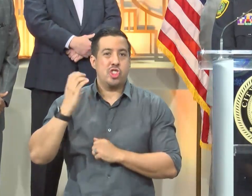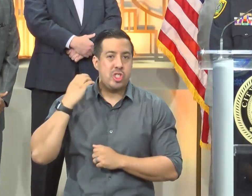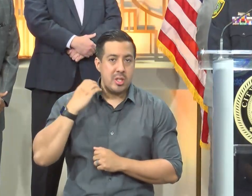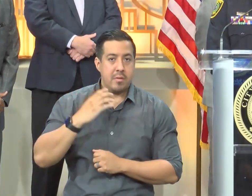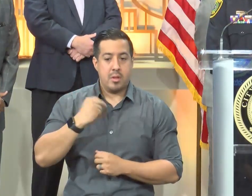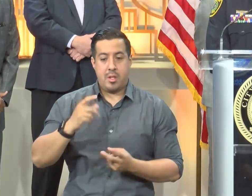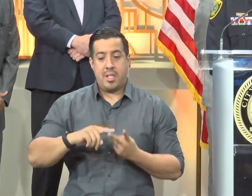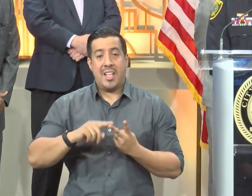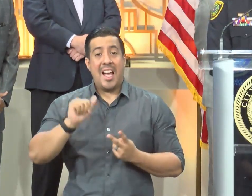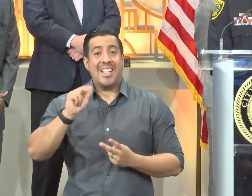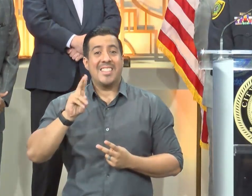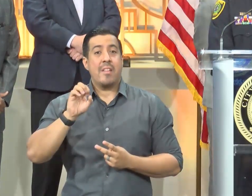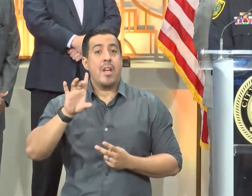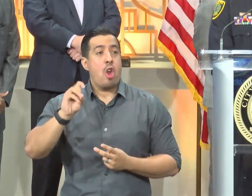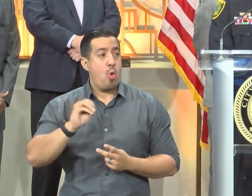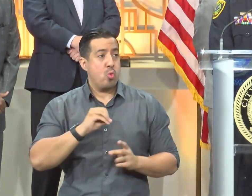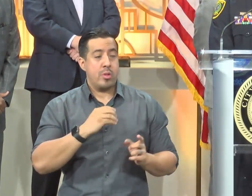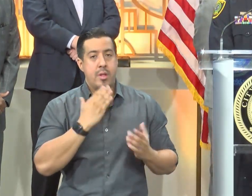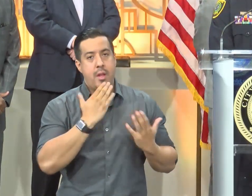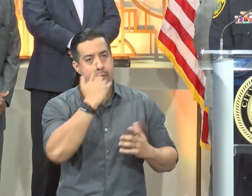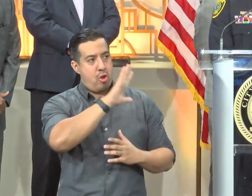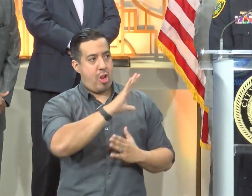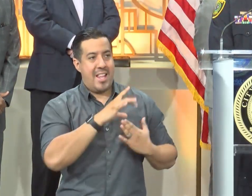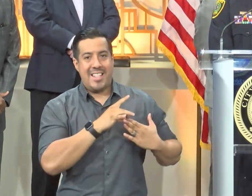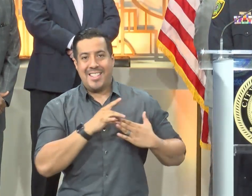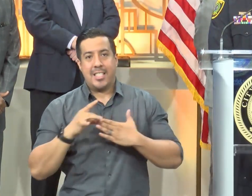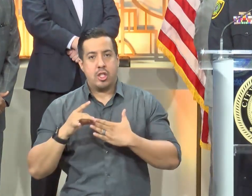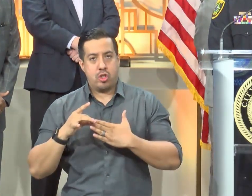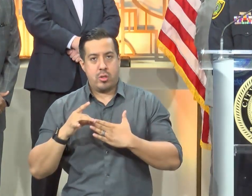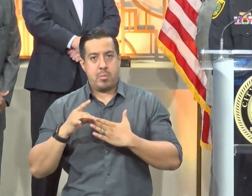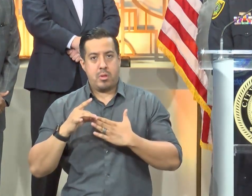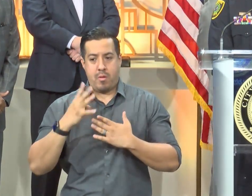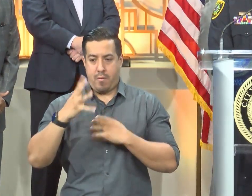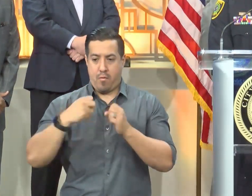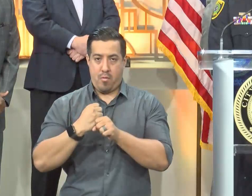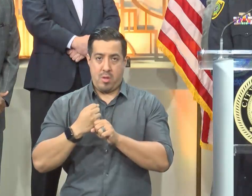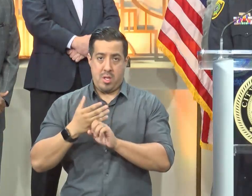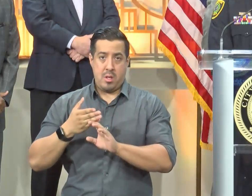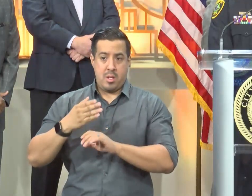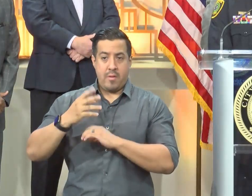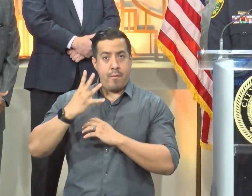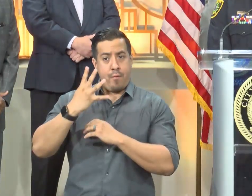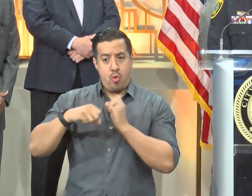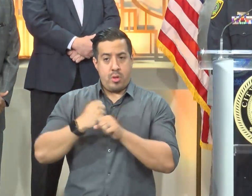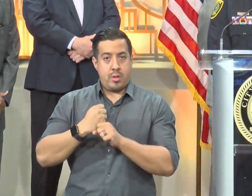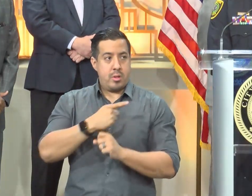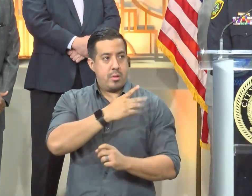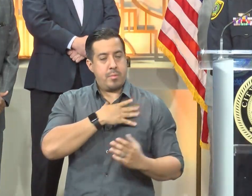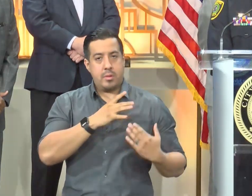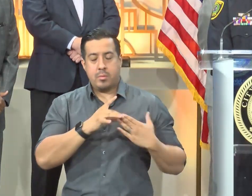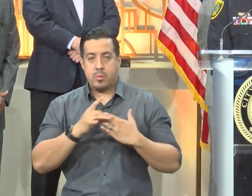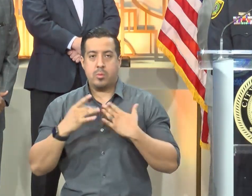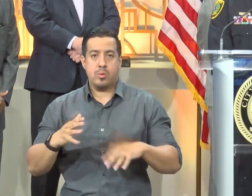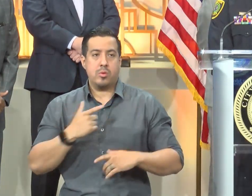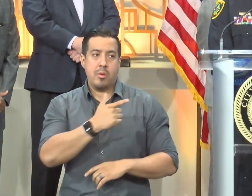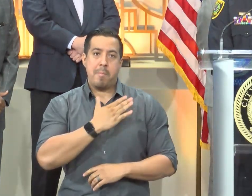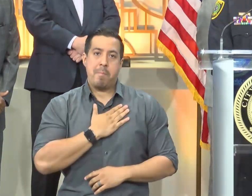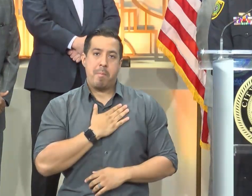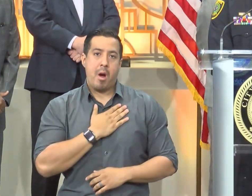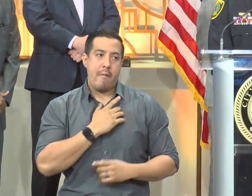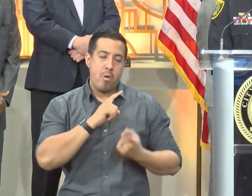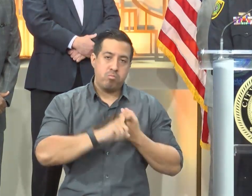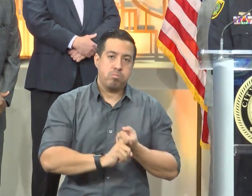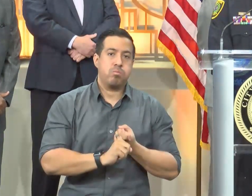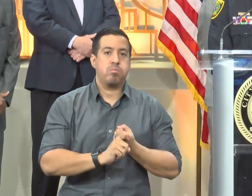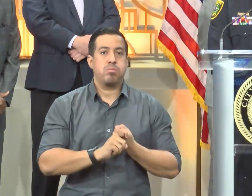Acevedo, thank you for your leadership over the past 4.5 years. You're my friend, a